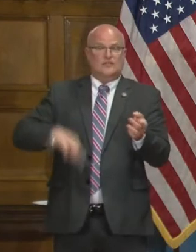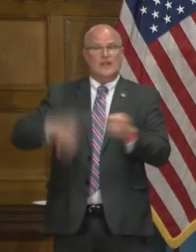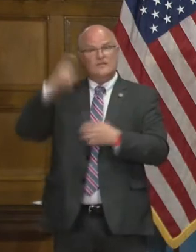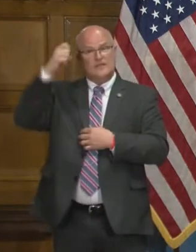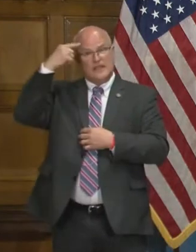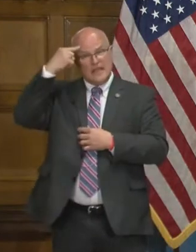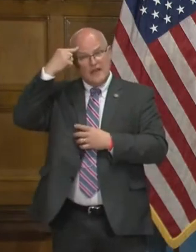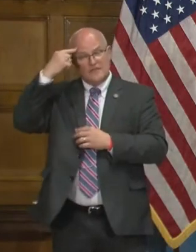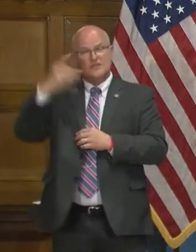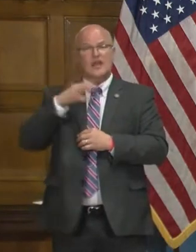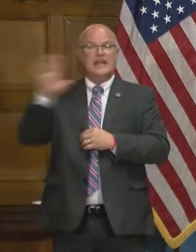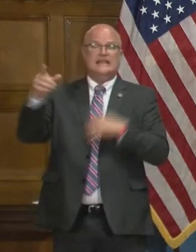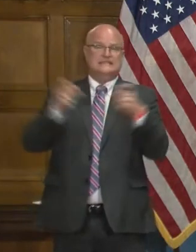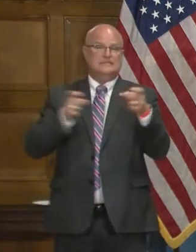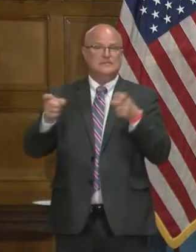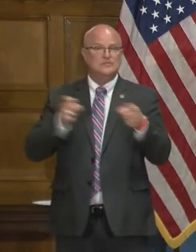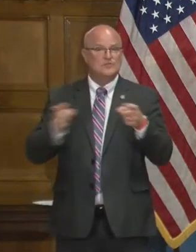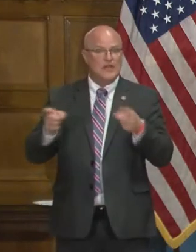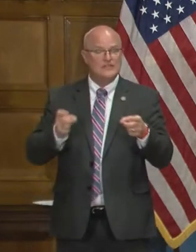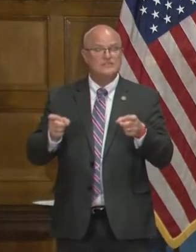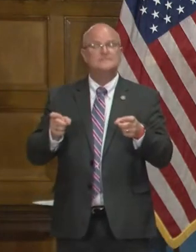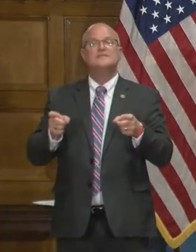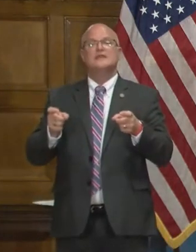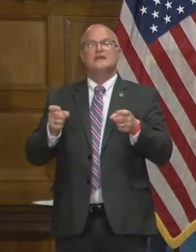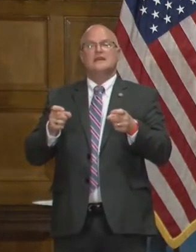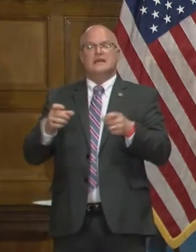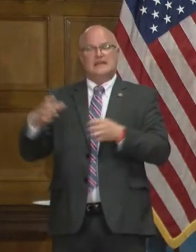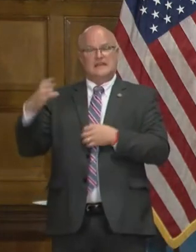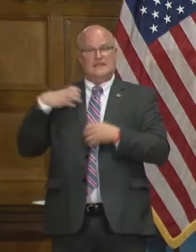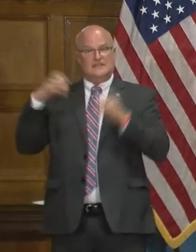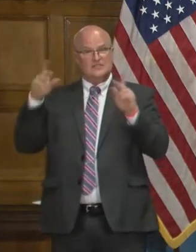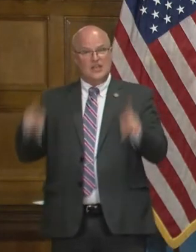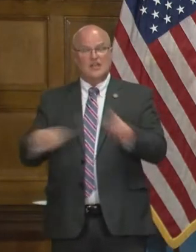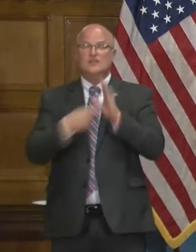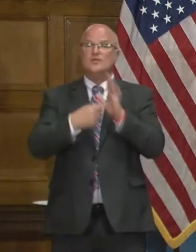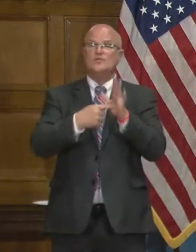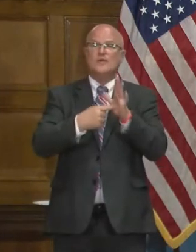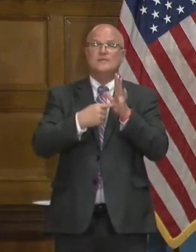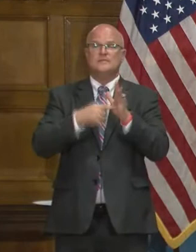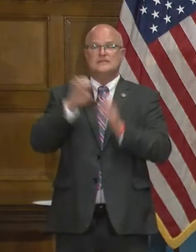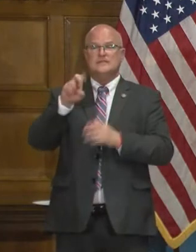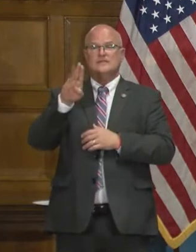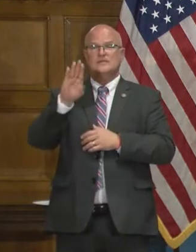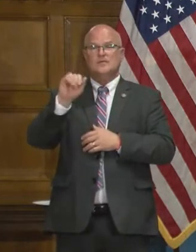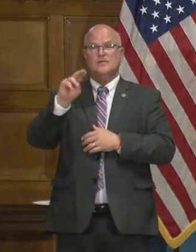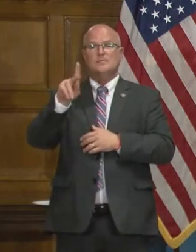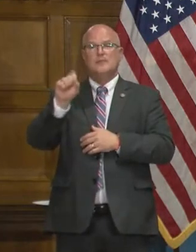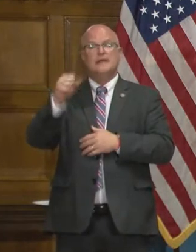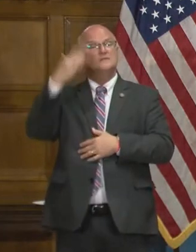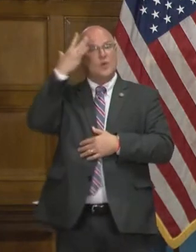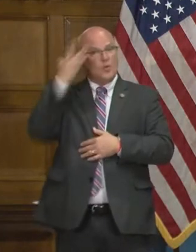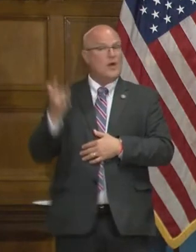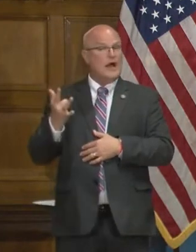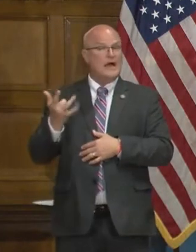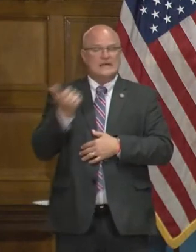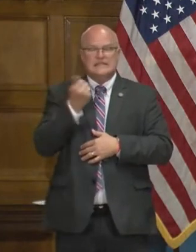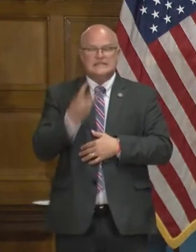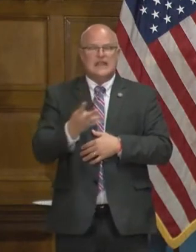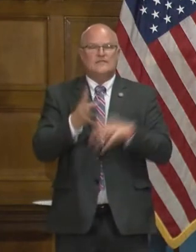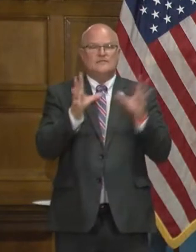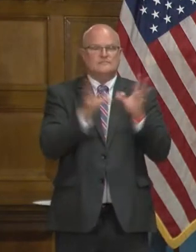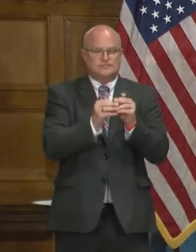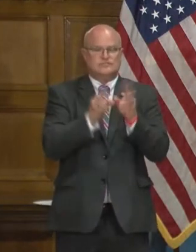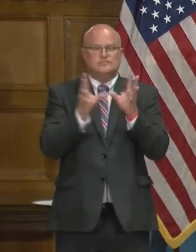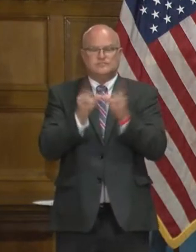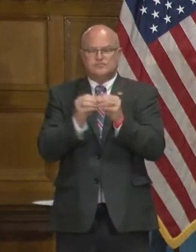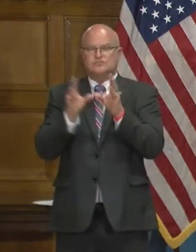governor and his administration, to the chairs, to Representative Eubanks, because for several sessions now, they've